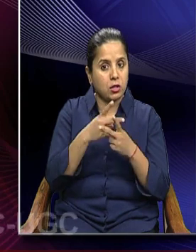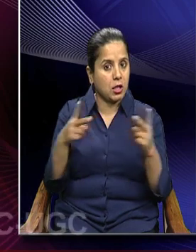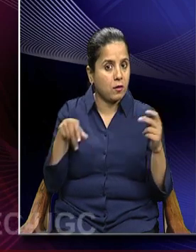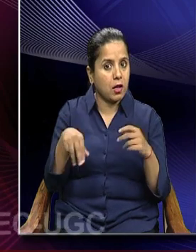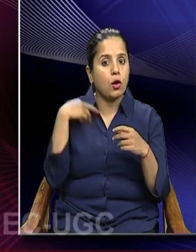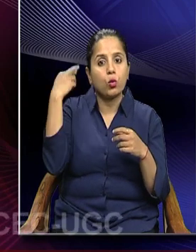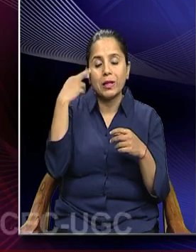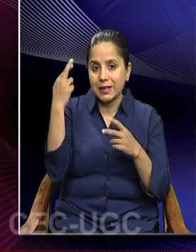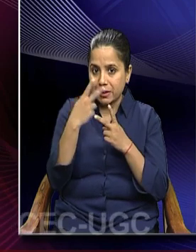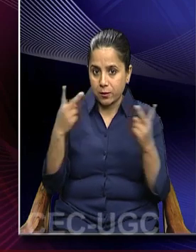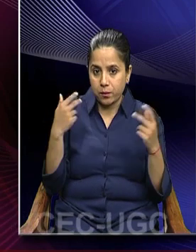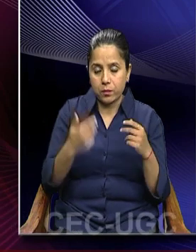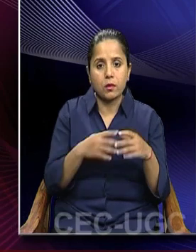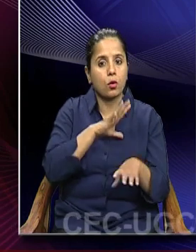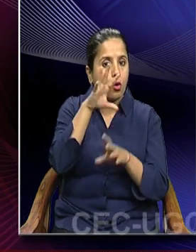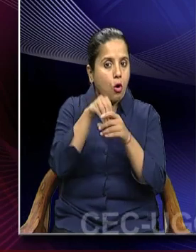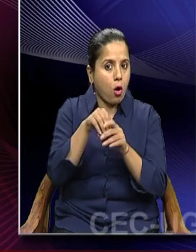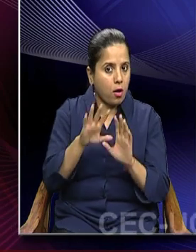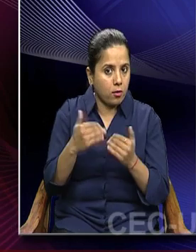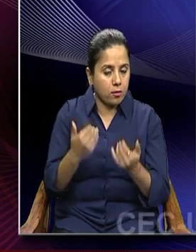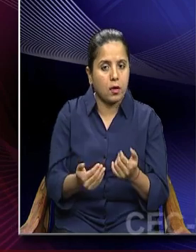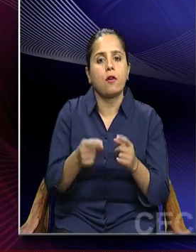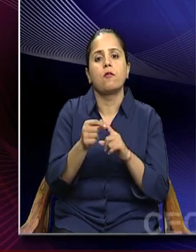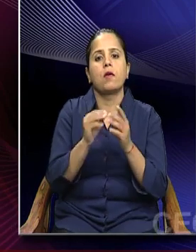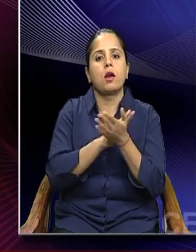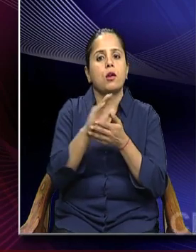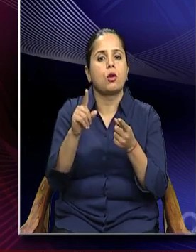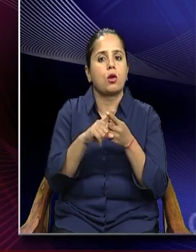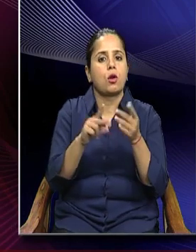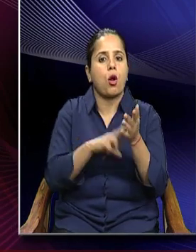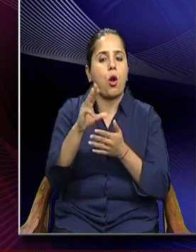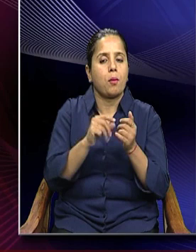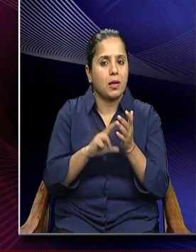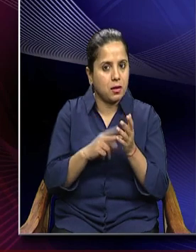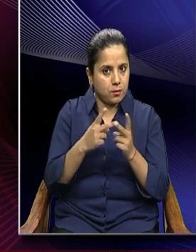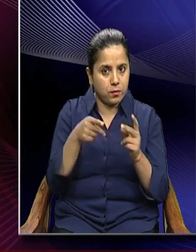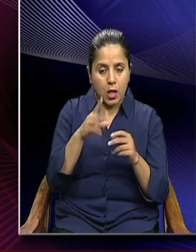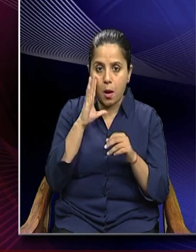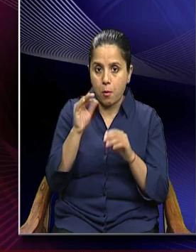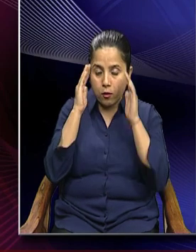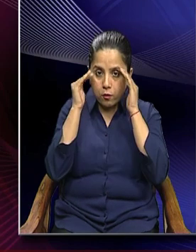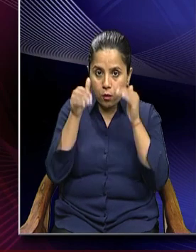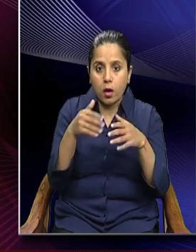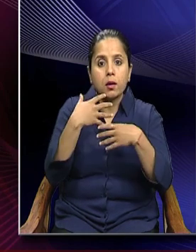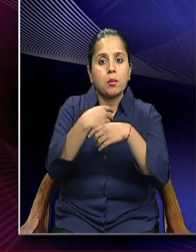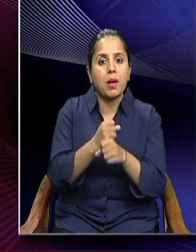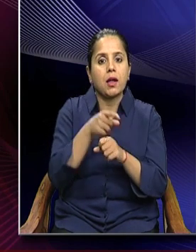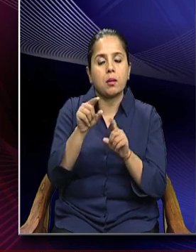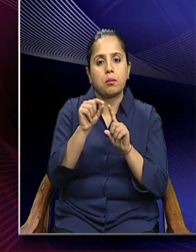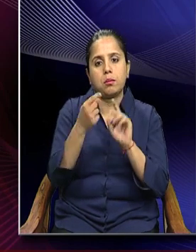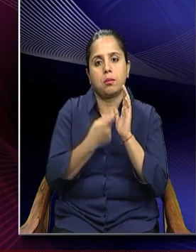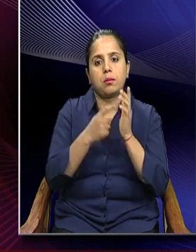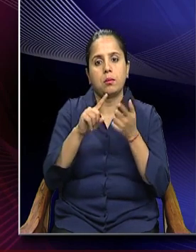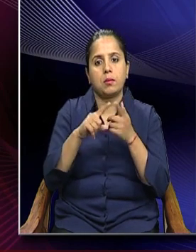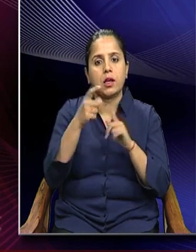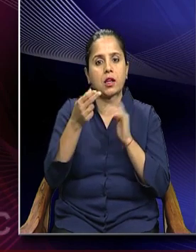factors that contribute to a phenomenon. It emphasizes the importance of making predictions rather